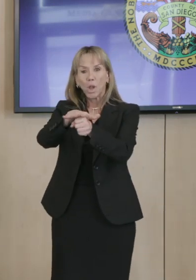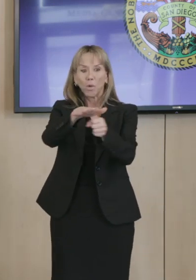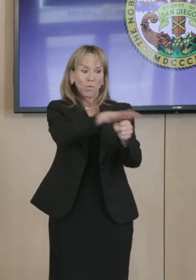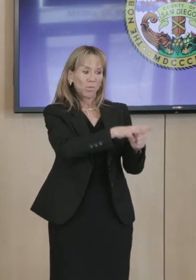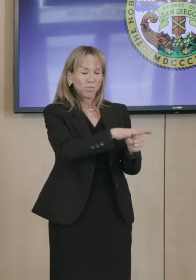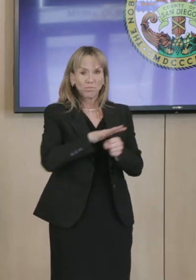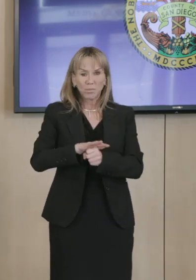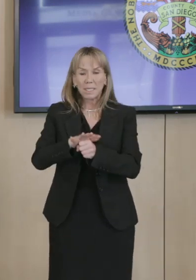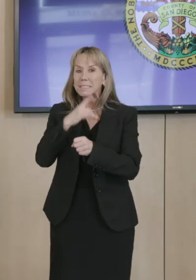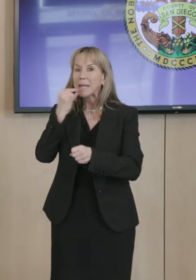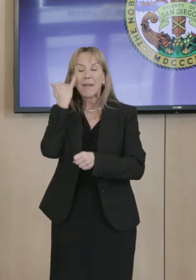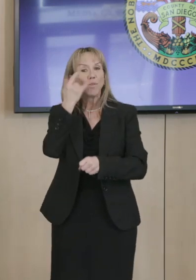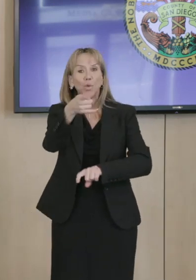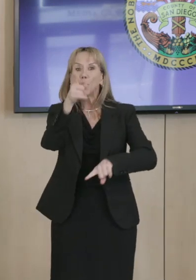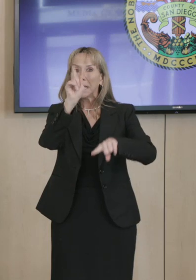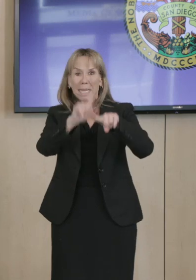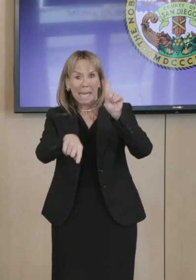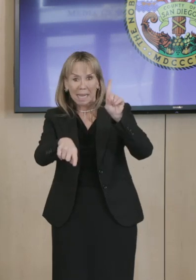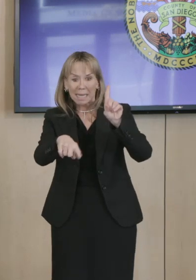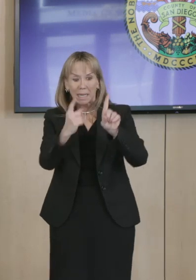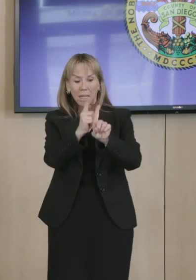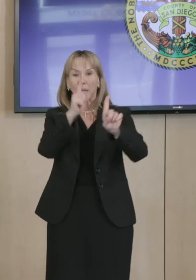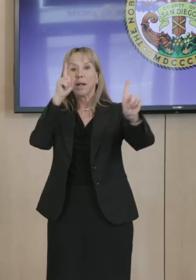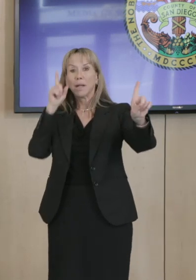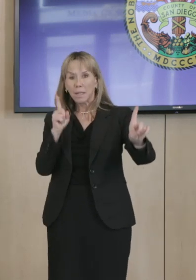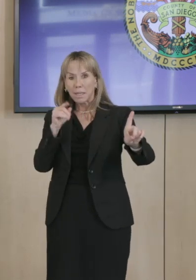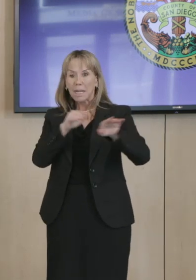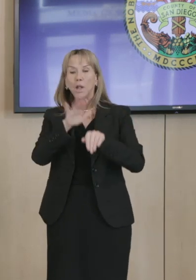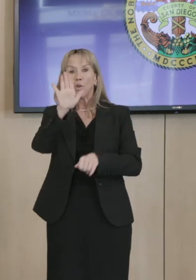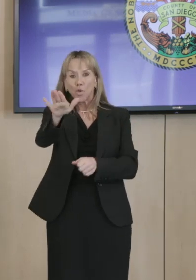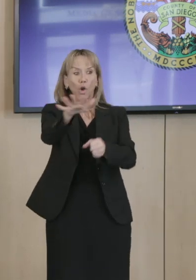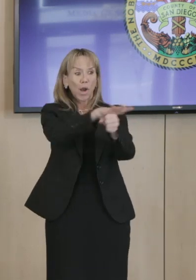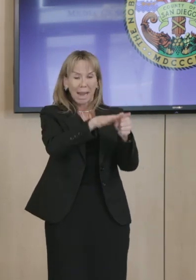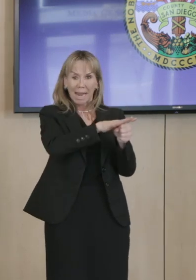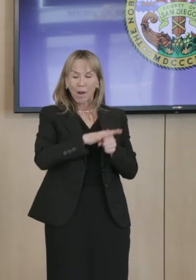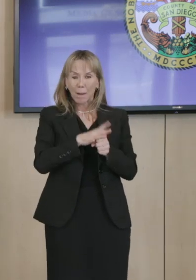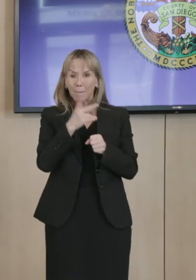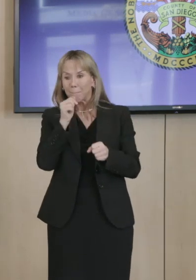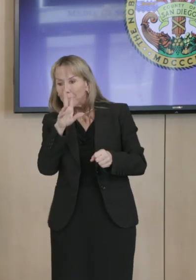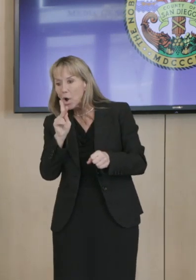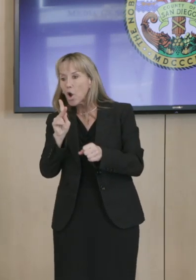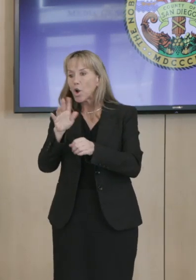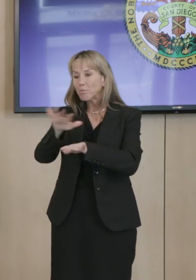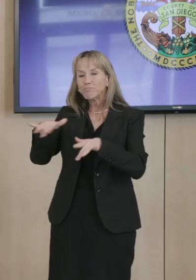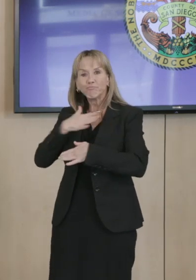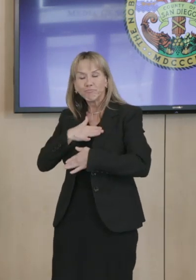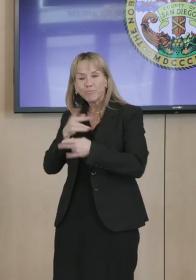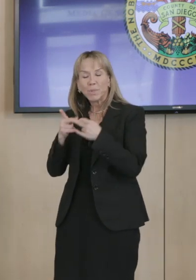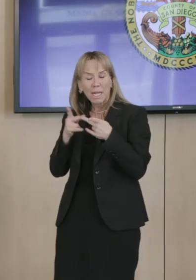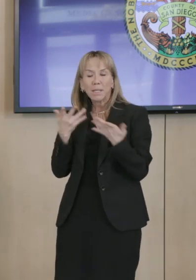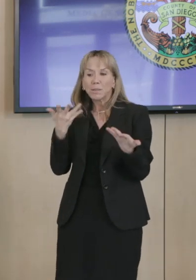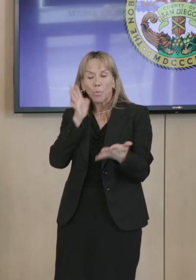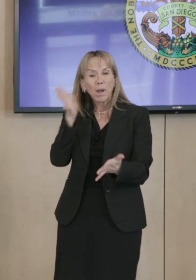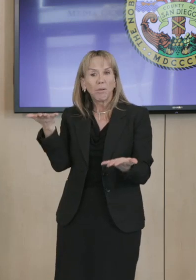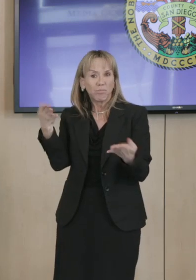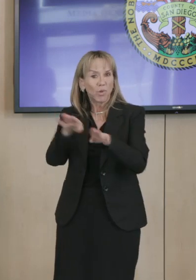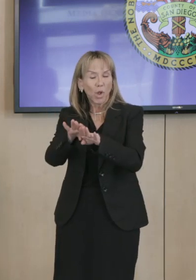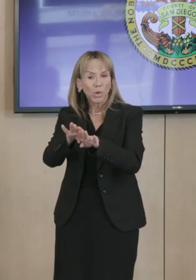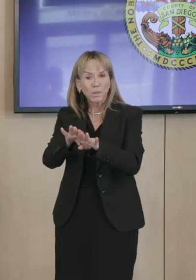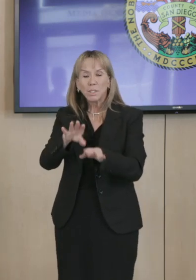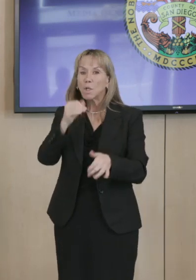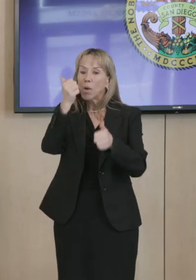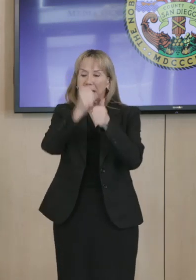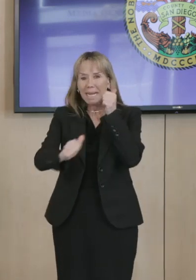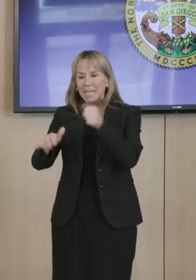cannot maintain social distancing in your parks and recreational areas, then you shall close them. Every jurisdiction has taken into account